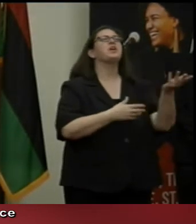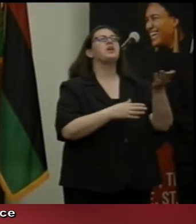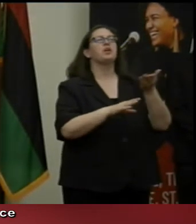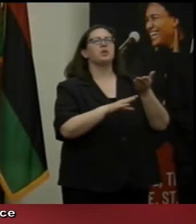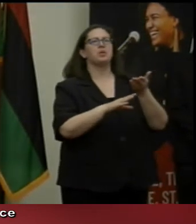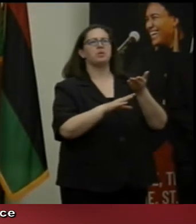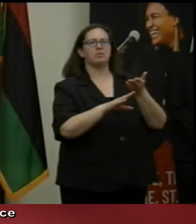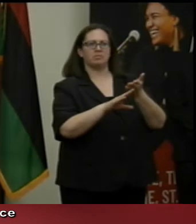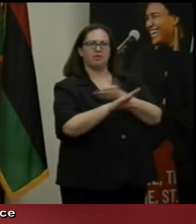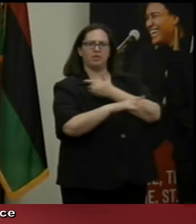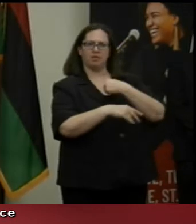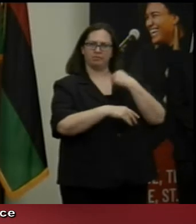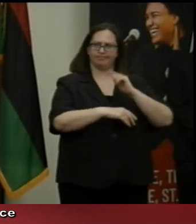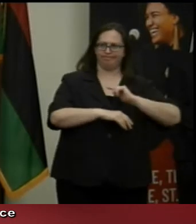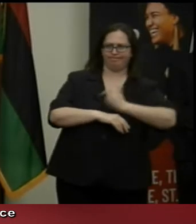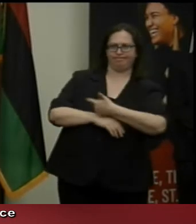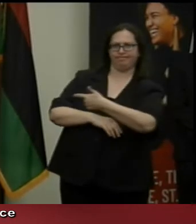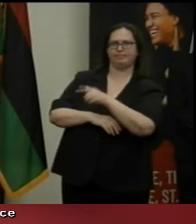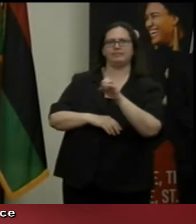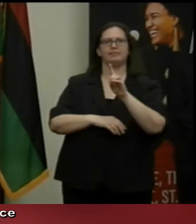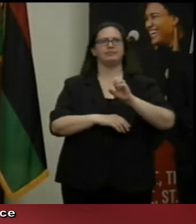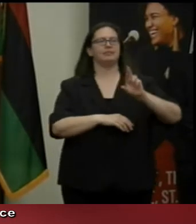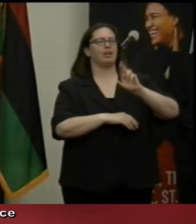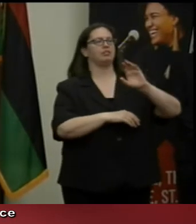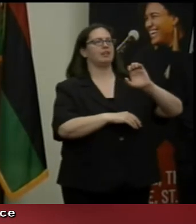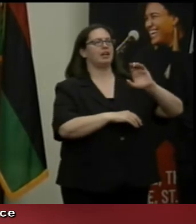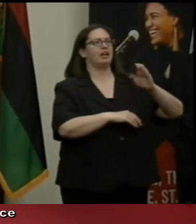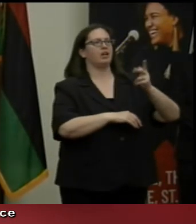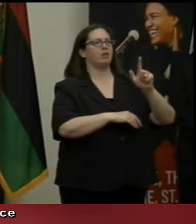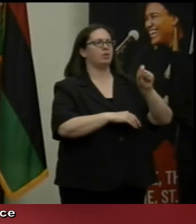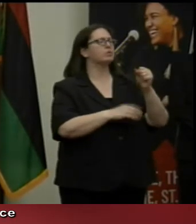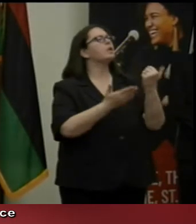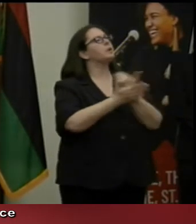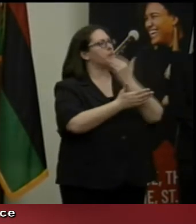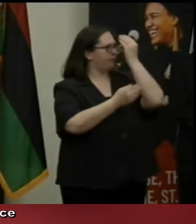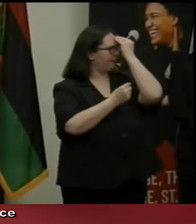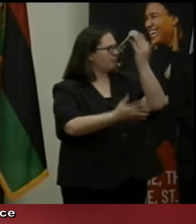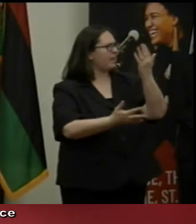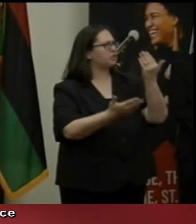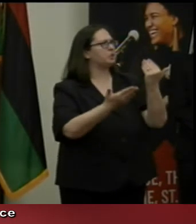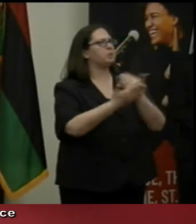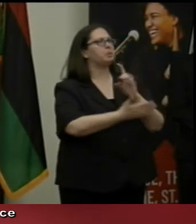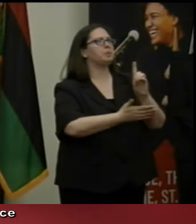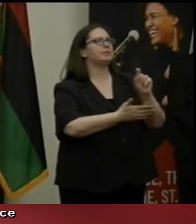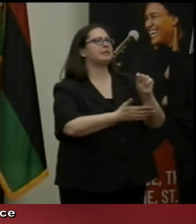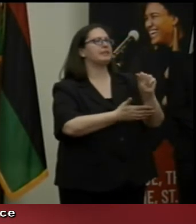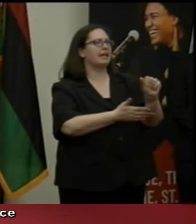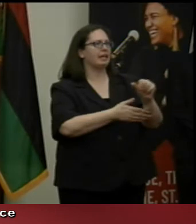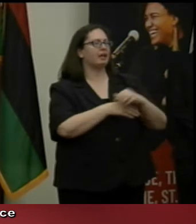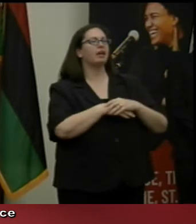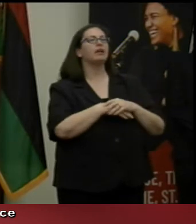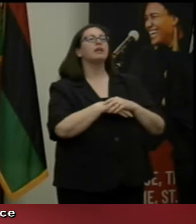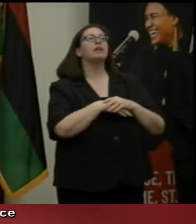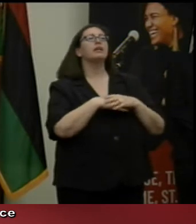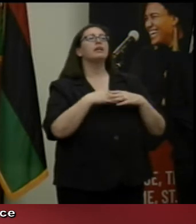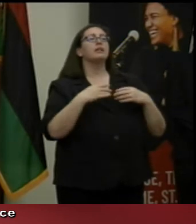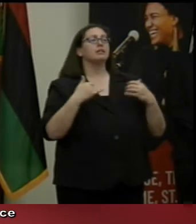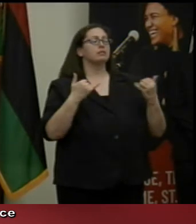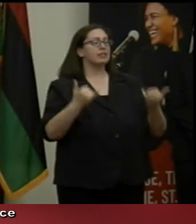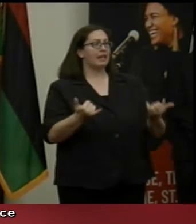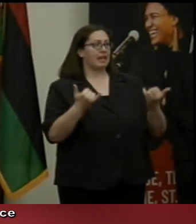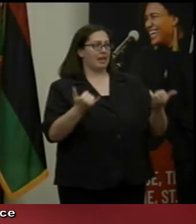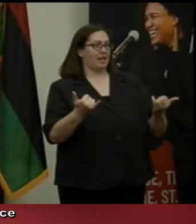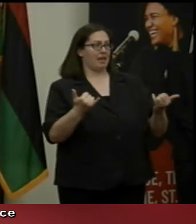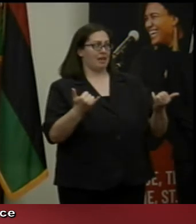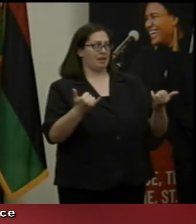Eccles. Has some new data, some new information for you. First of all, today is